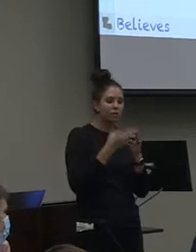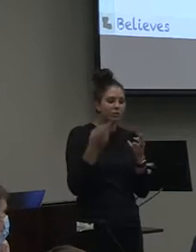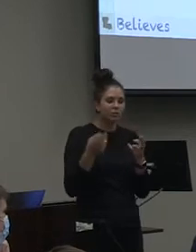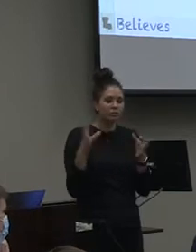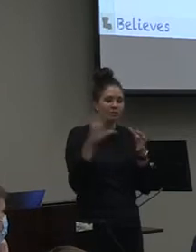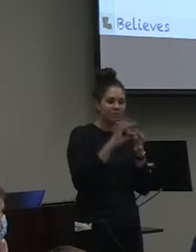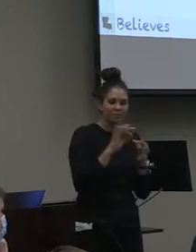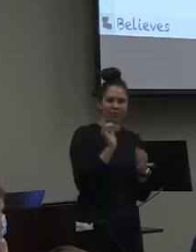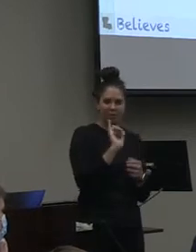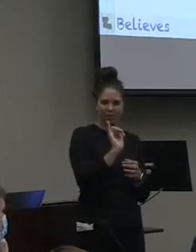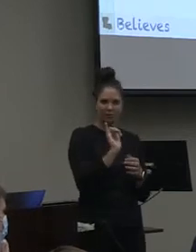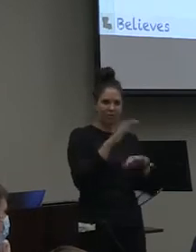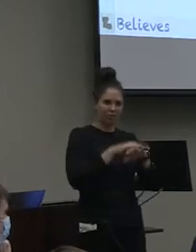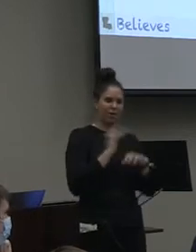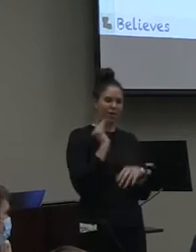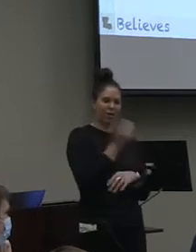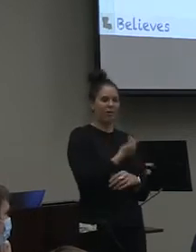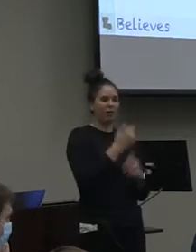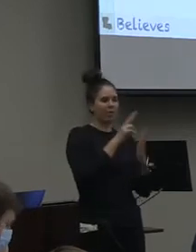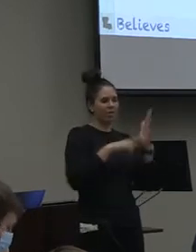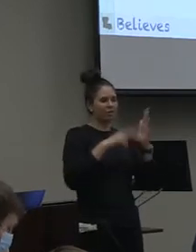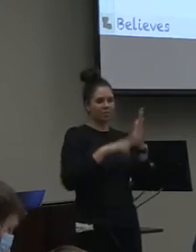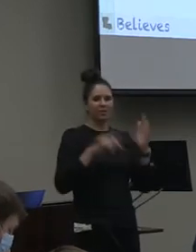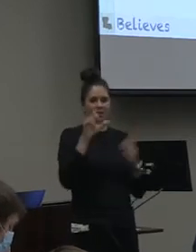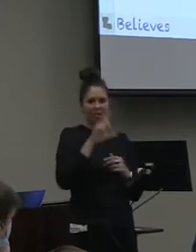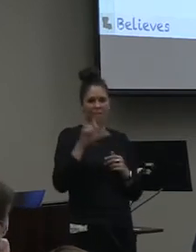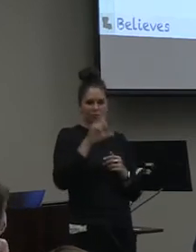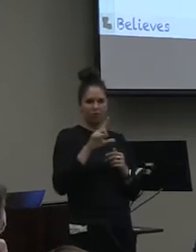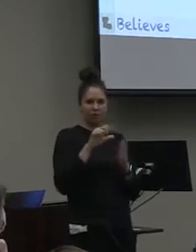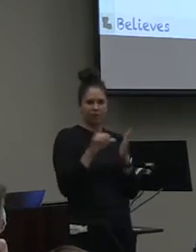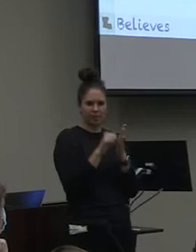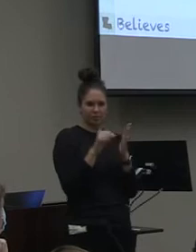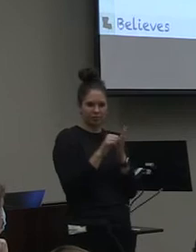located on our Literacy Library page.